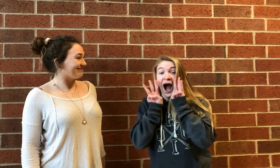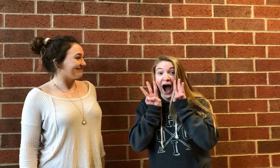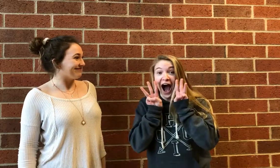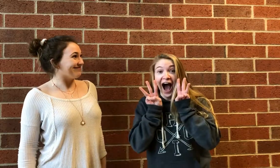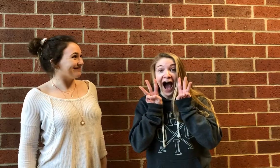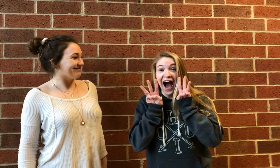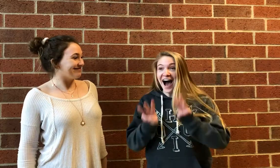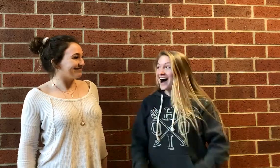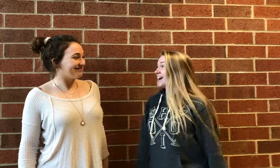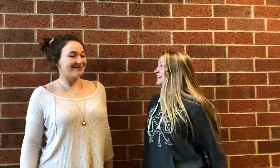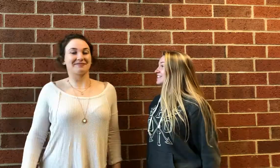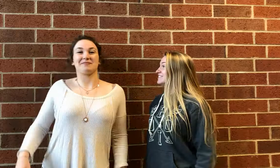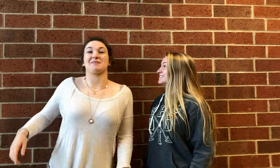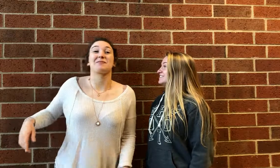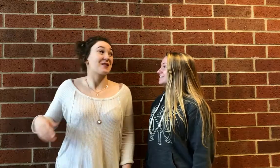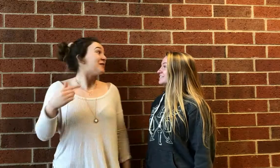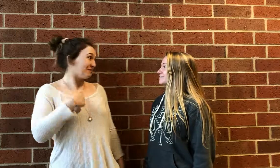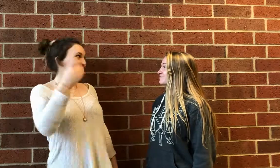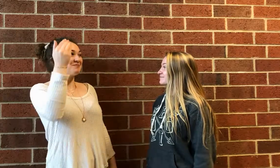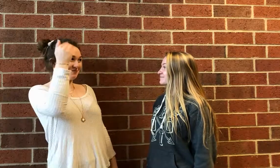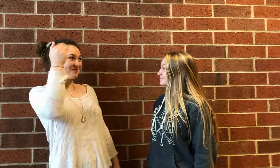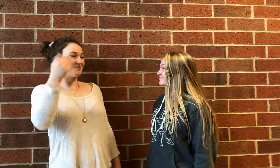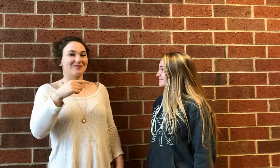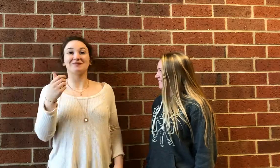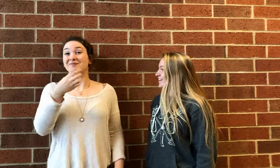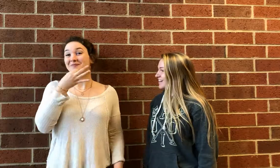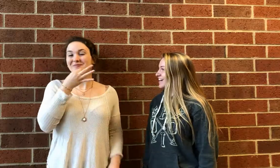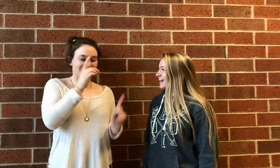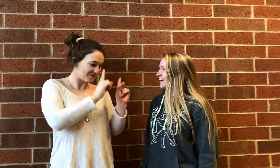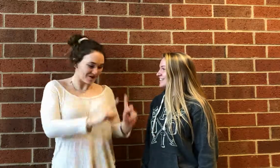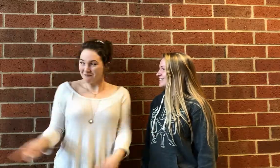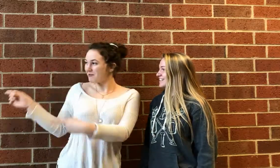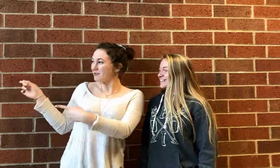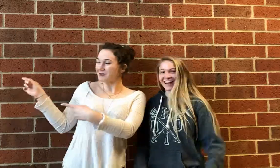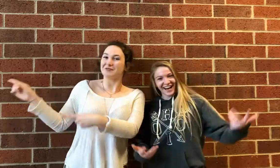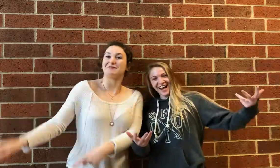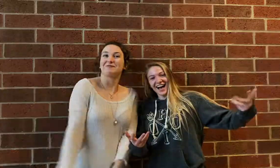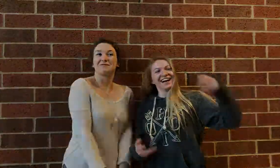Wow! I know, right? Let's talk to our experts. Yeah.